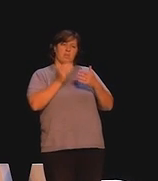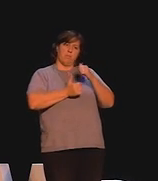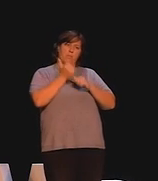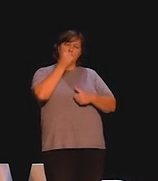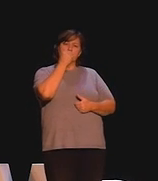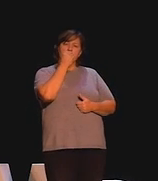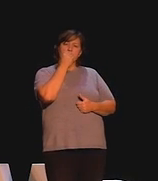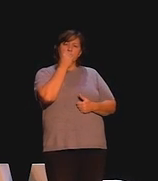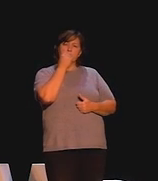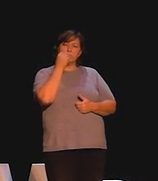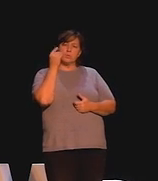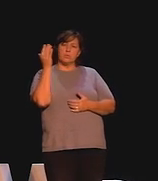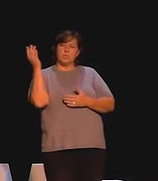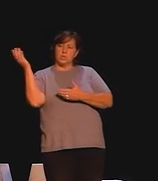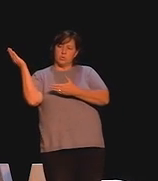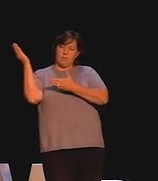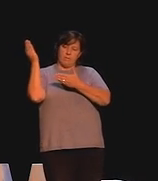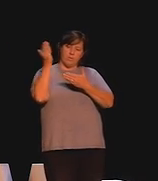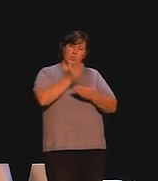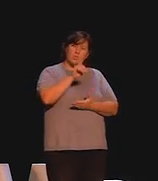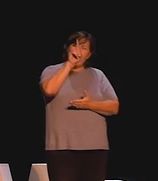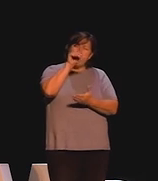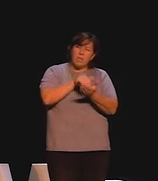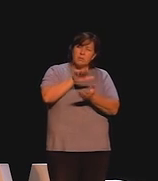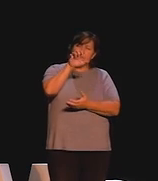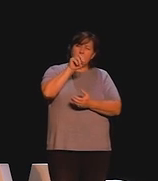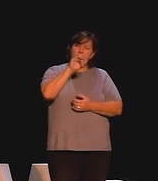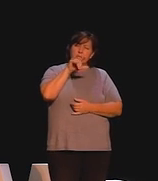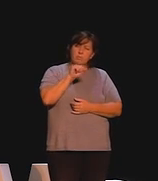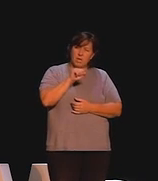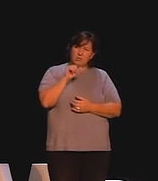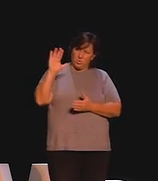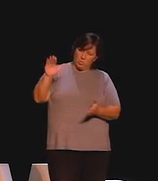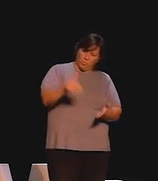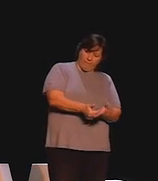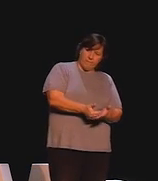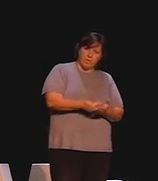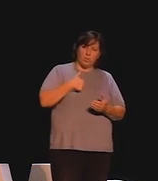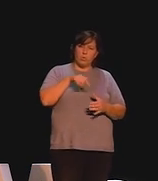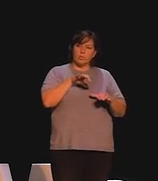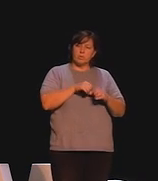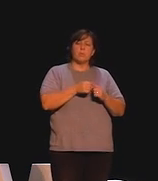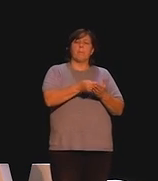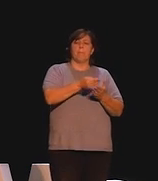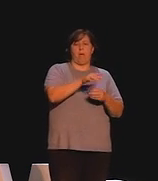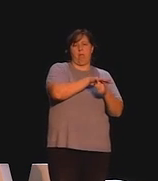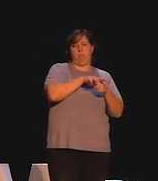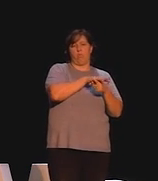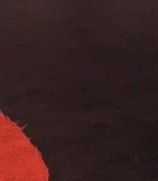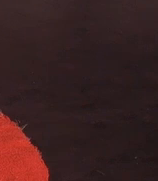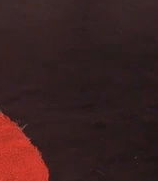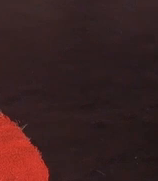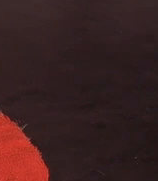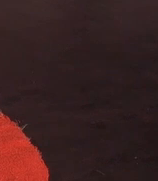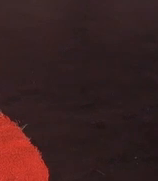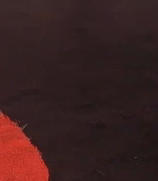travels 1,500 miles to get to us? So what can we do better? We can go local. We can think about